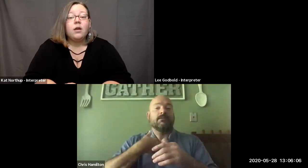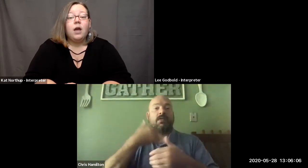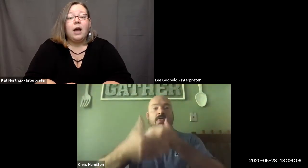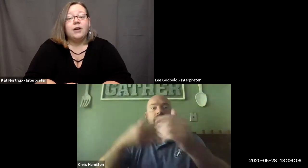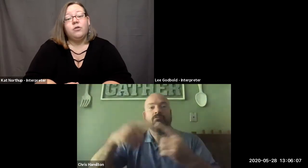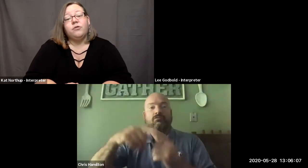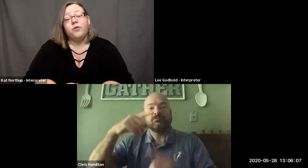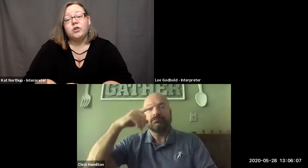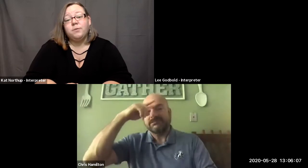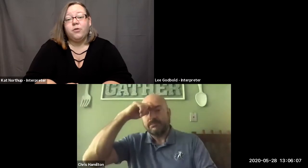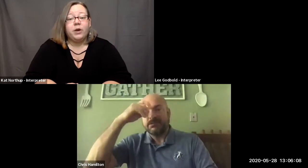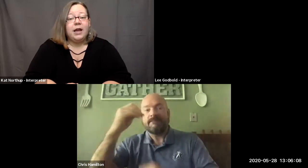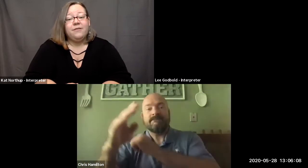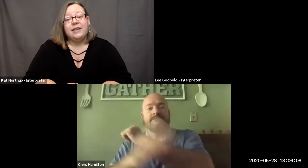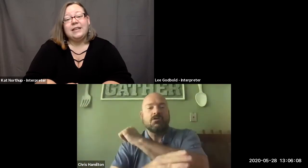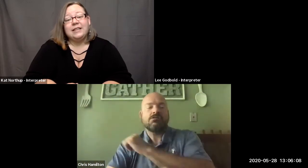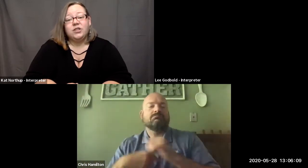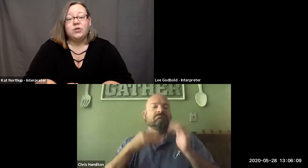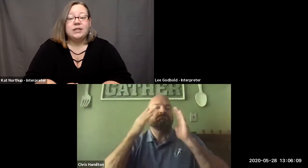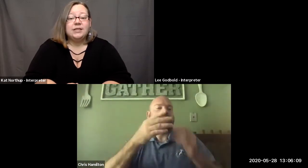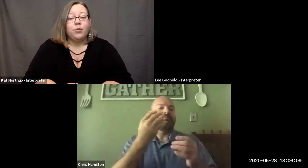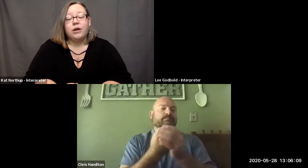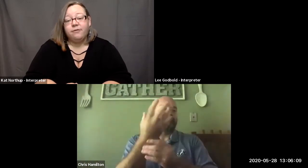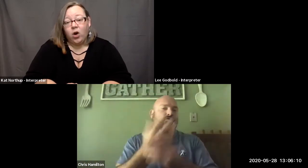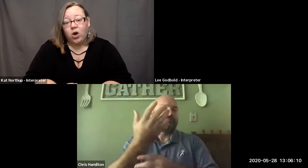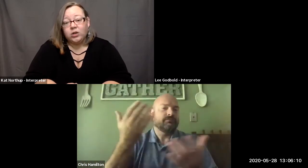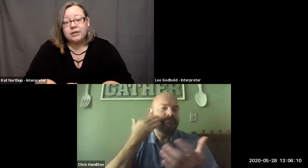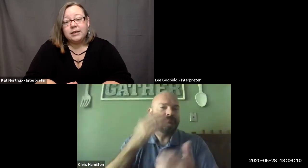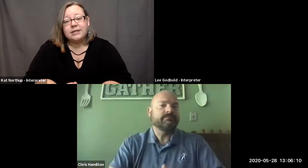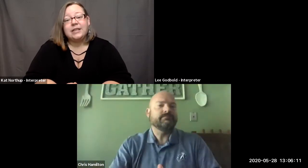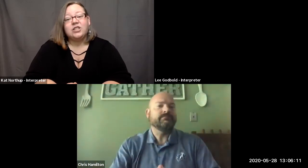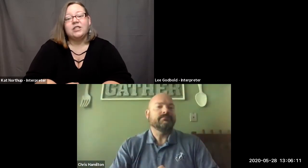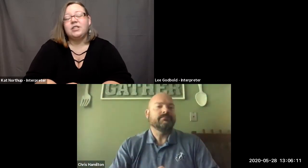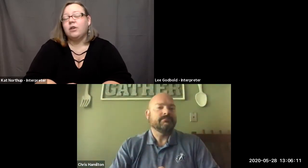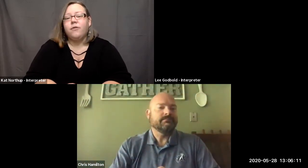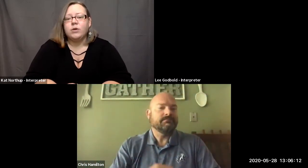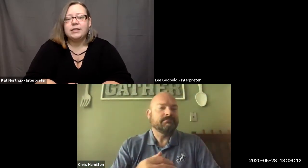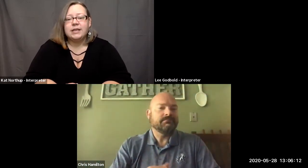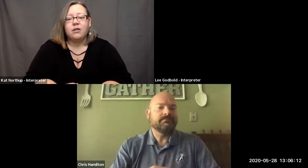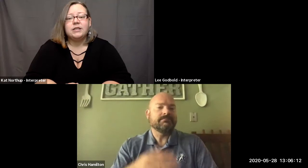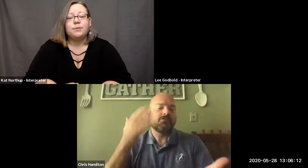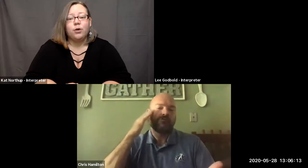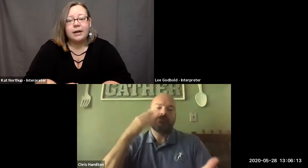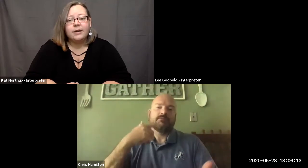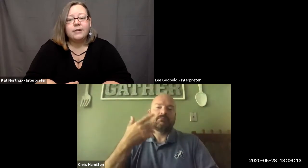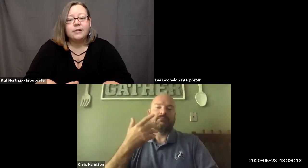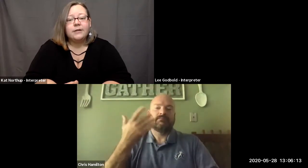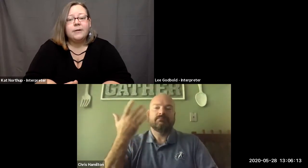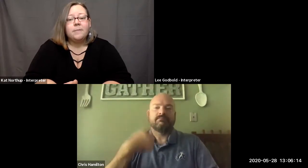I know first, before we kind of get into the summer and fall sessions, focusing on spring,